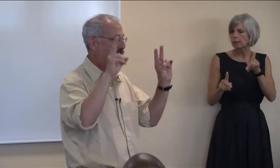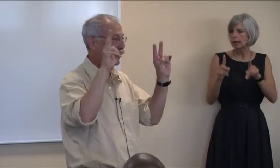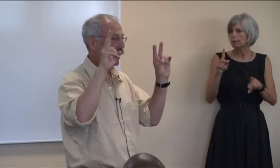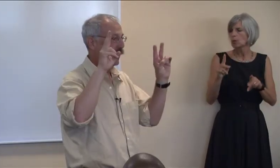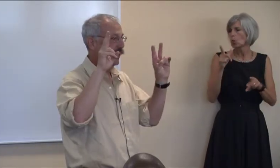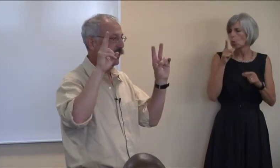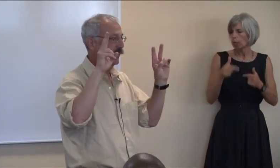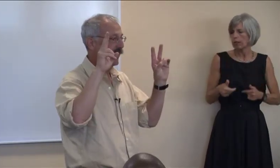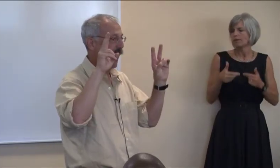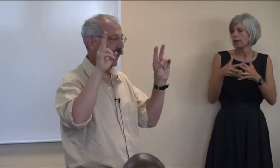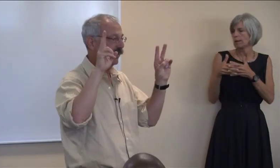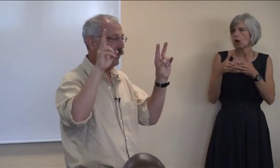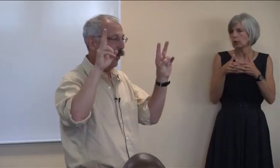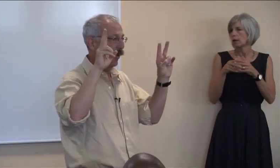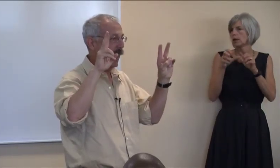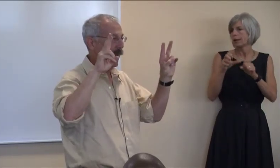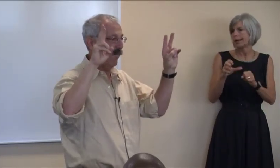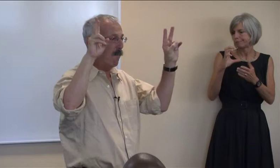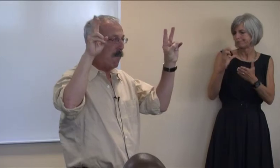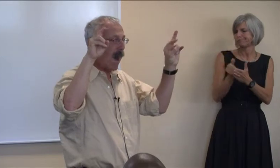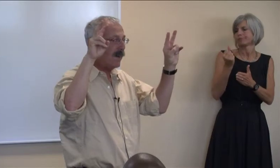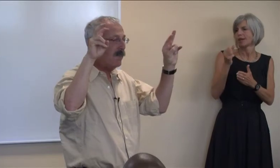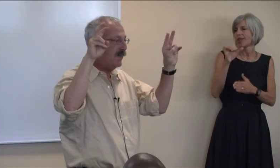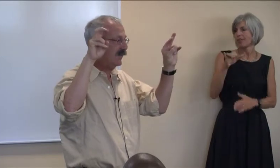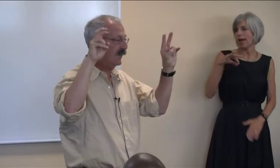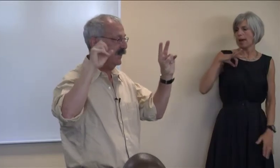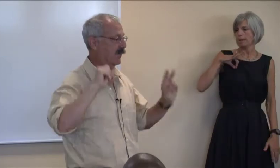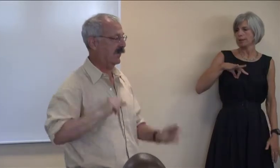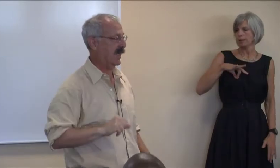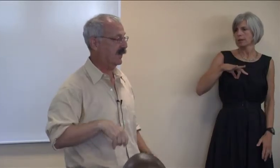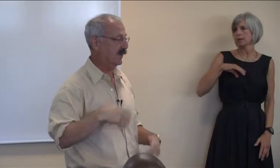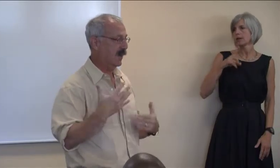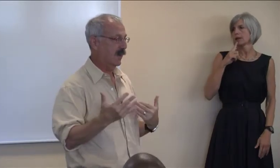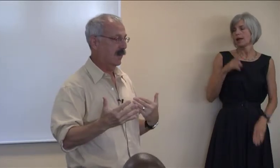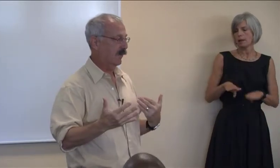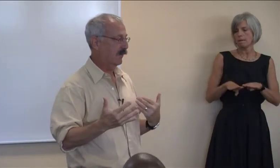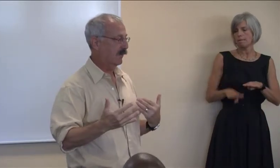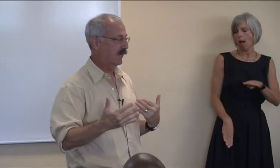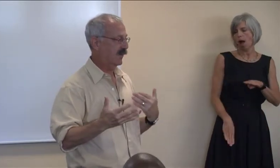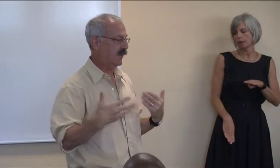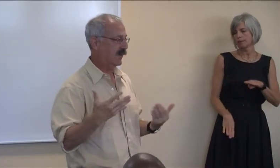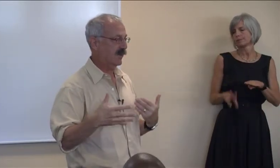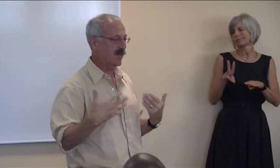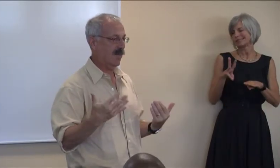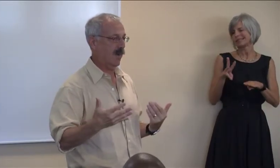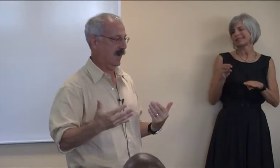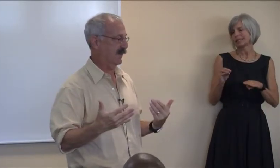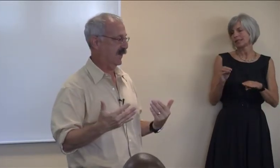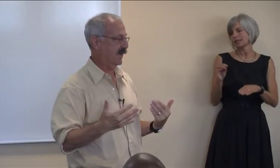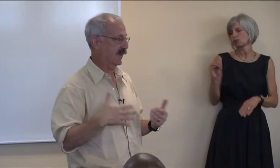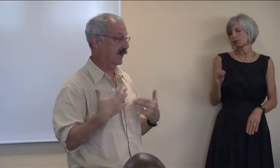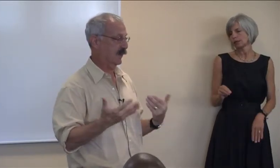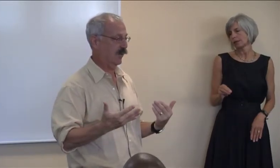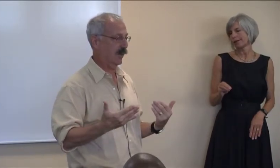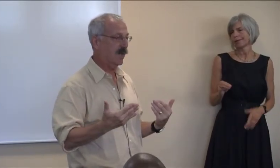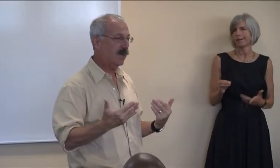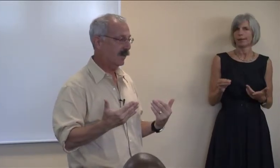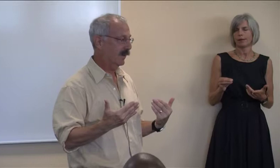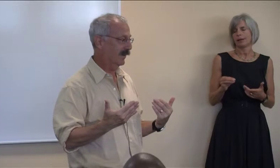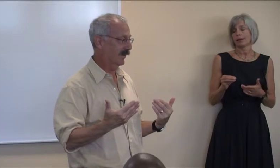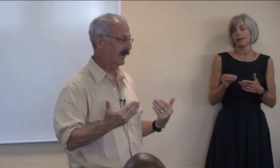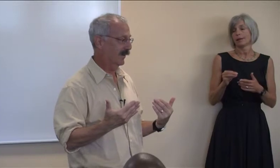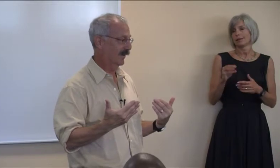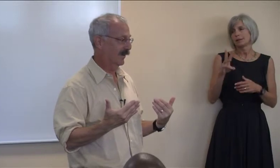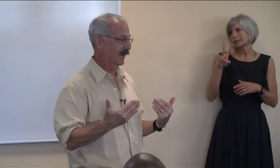And if I can use the oxymoron of bottom 60%, 60% is not the bottom of anything, it's a majority,